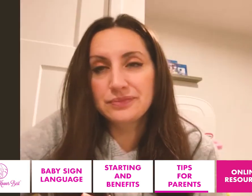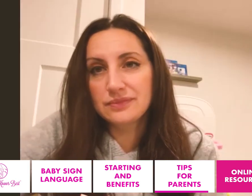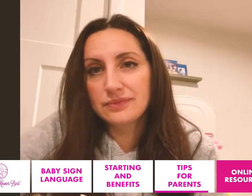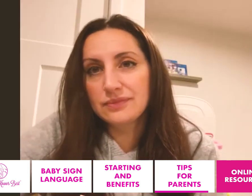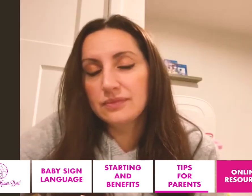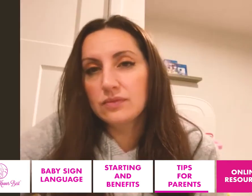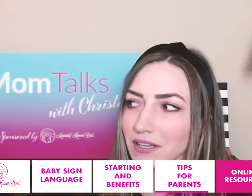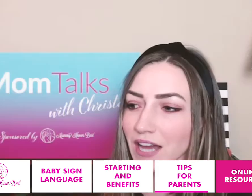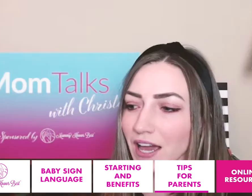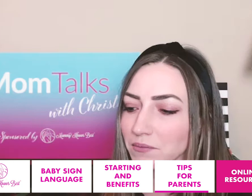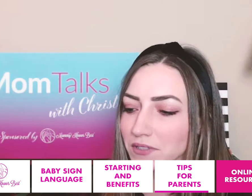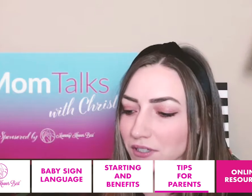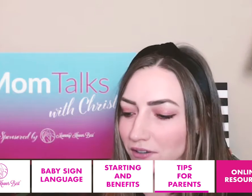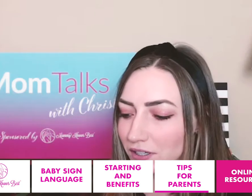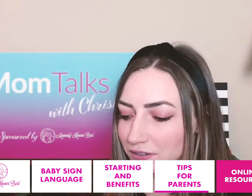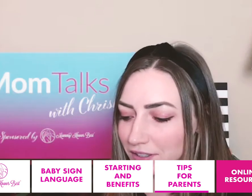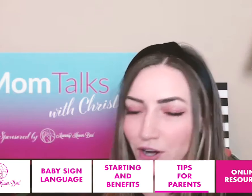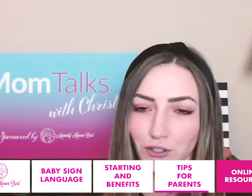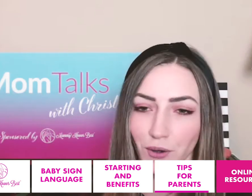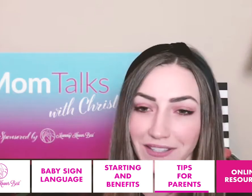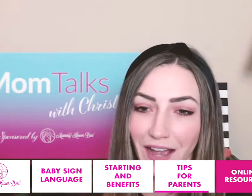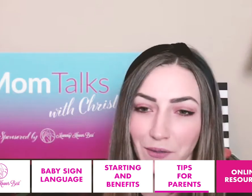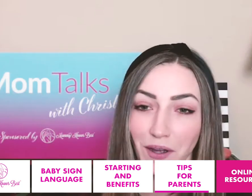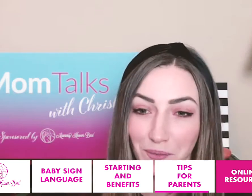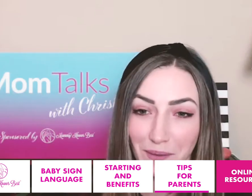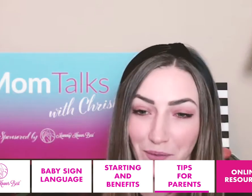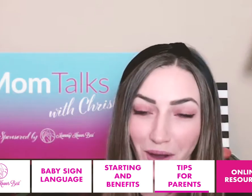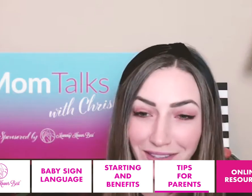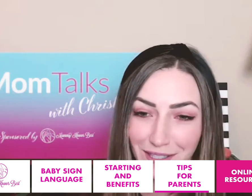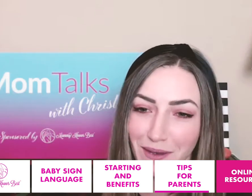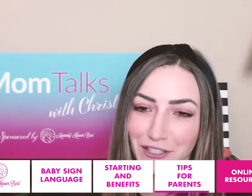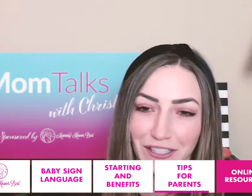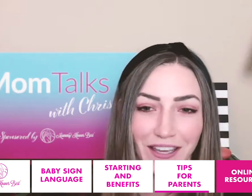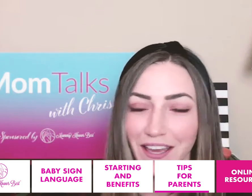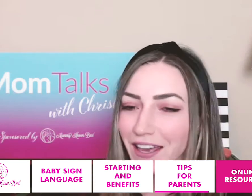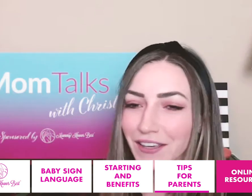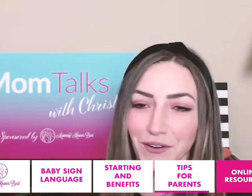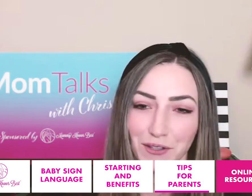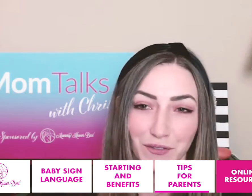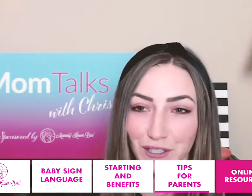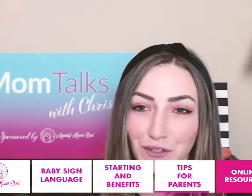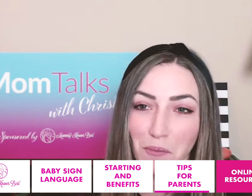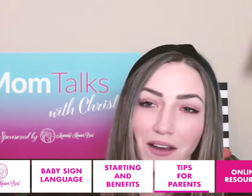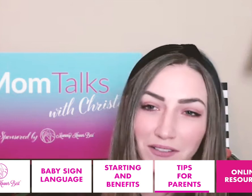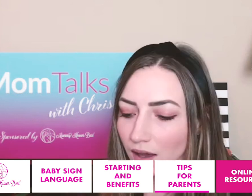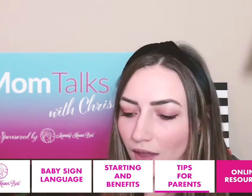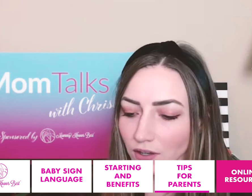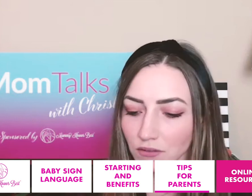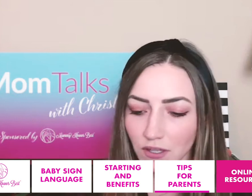I think so many times, it's hard to know exactly what your baby wants, especially, in those first few months. How long do you think it